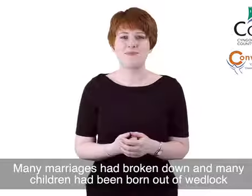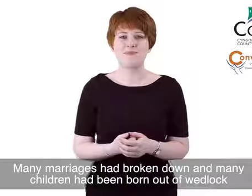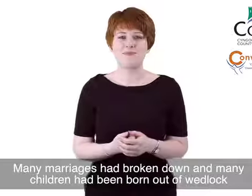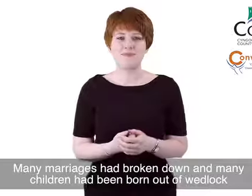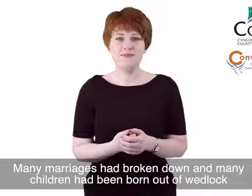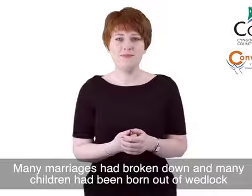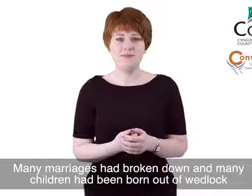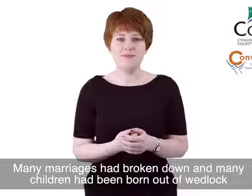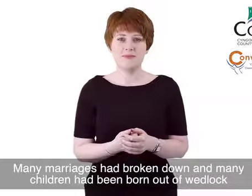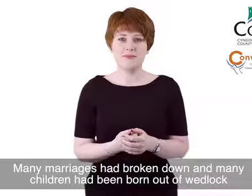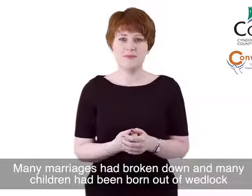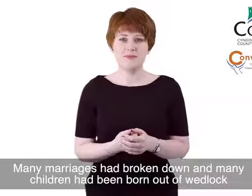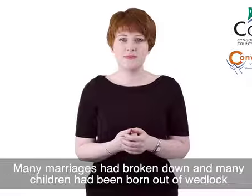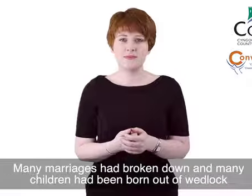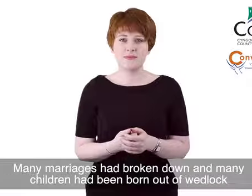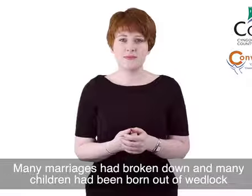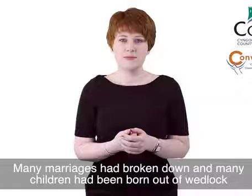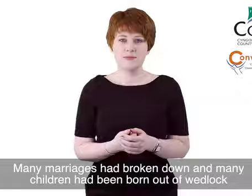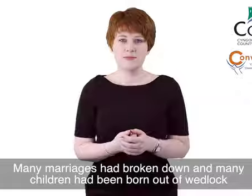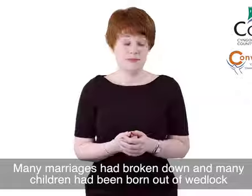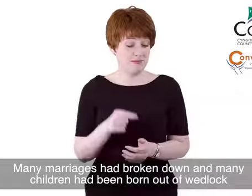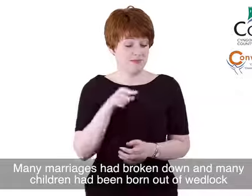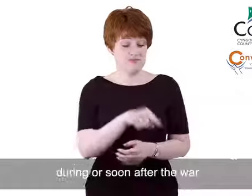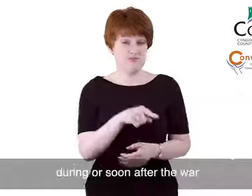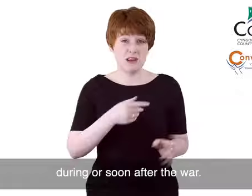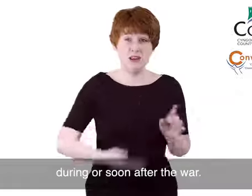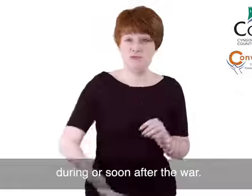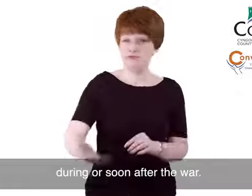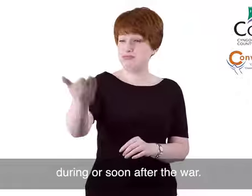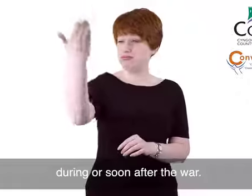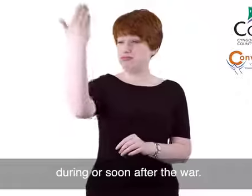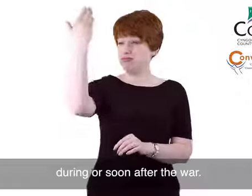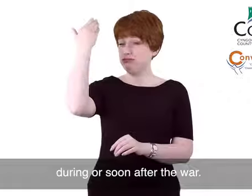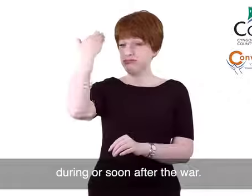broken down and many children had been born out of wedlock during or soon after the war.